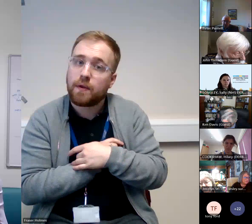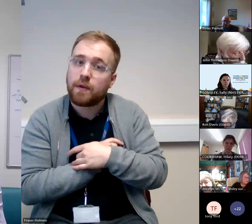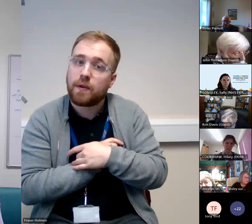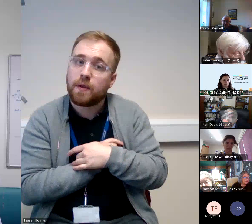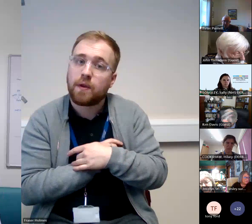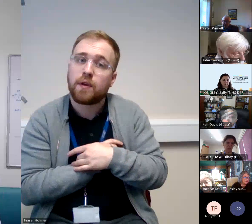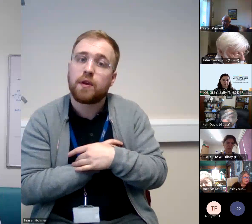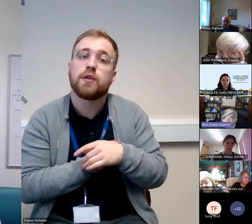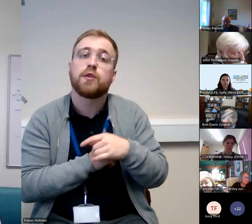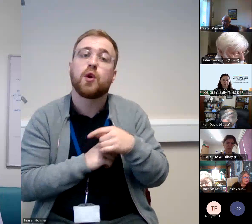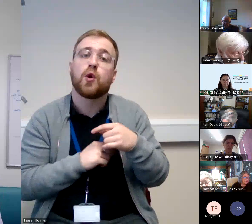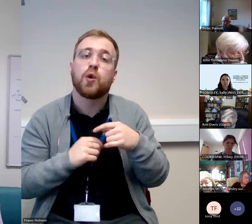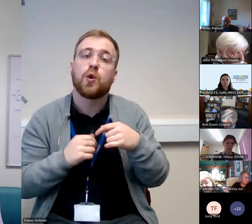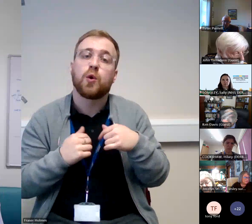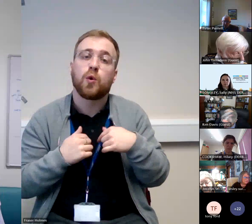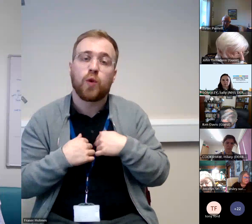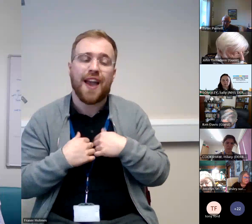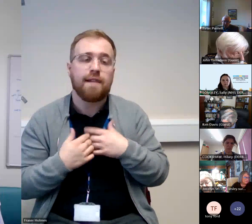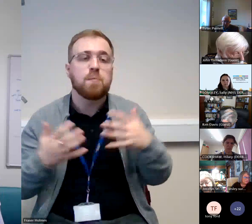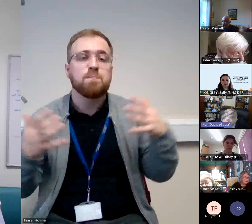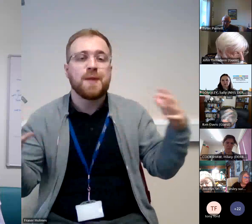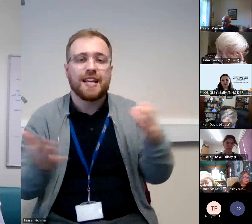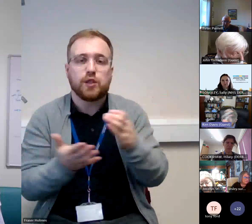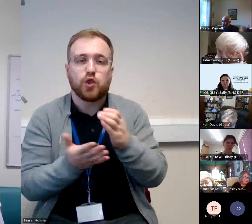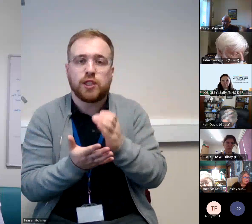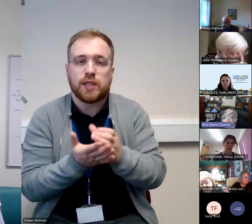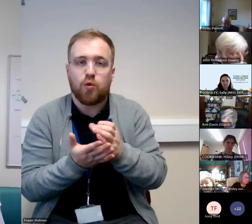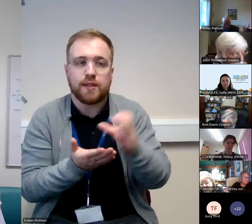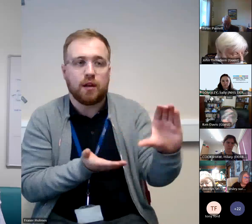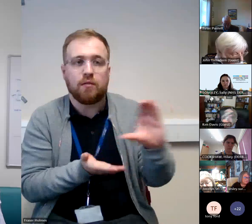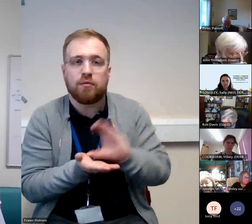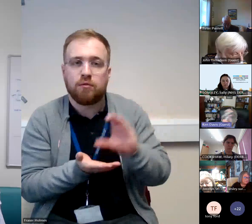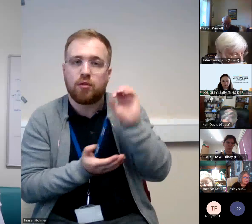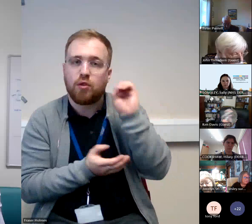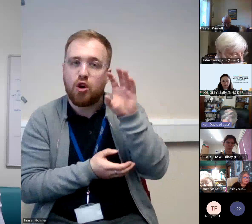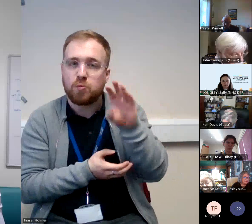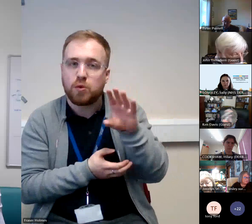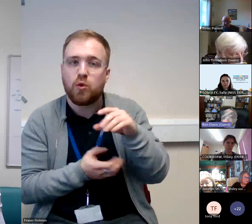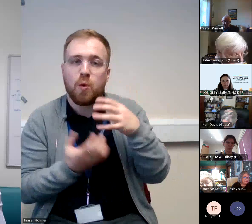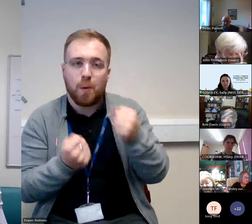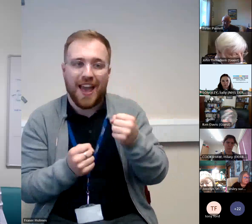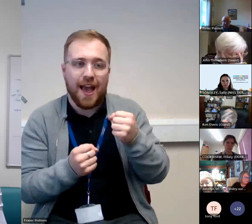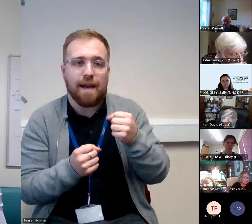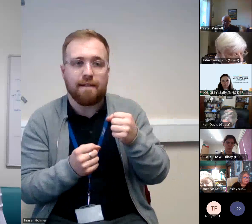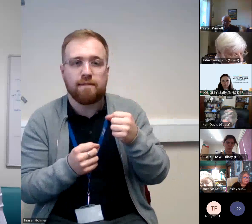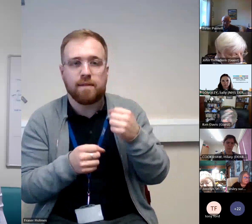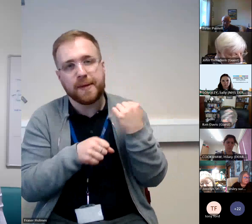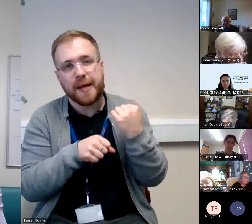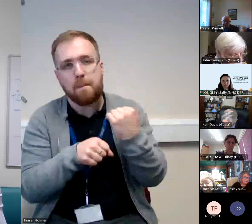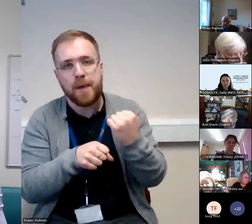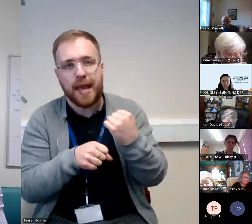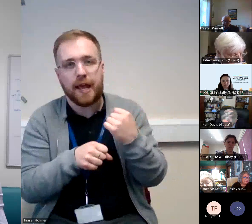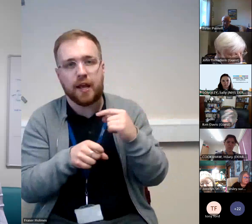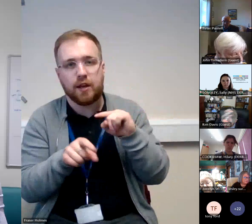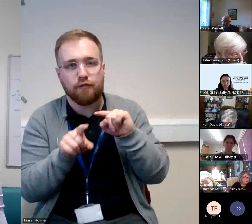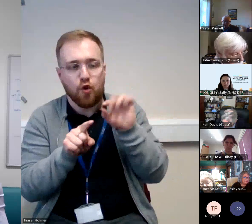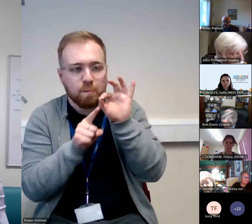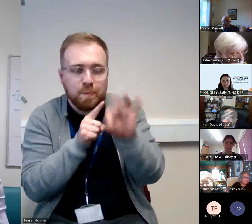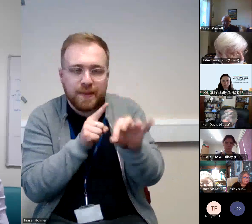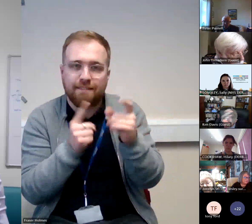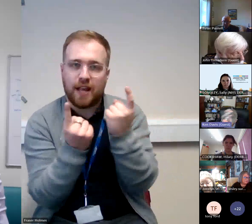So we have huge charitable funds in the hospital, and we do have campaigns for specific pieces of